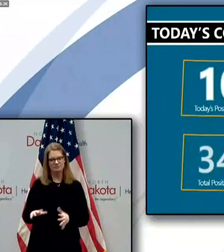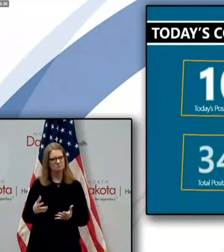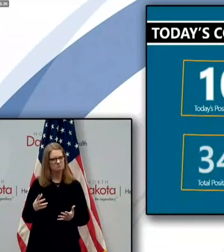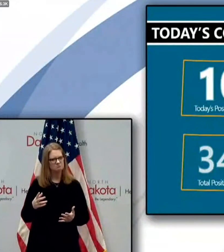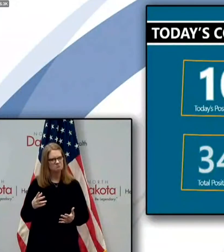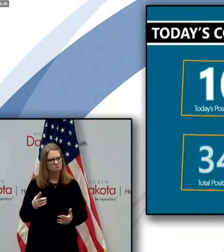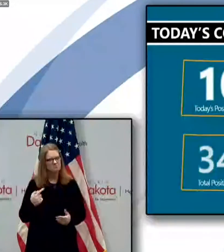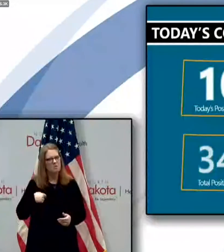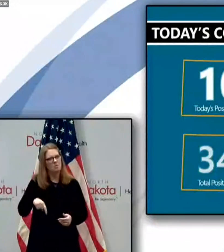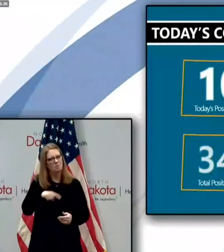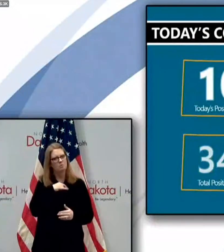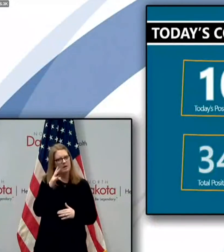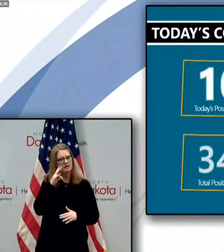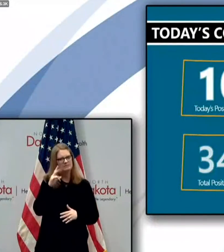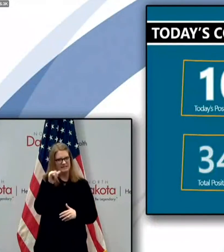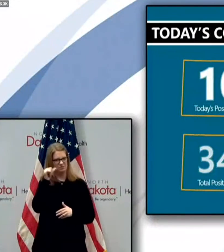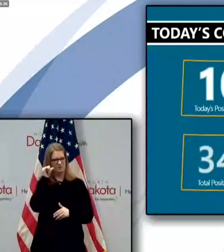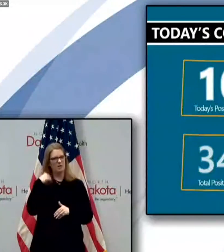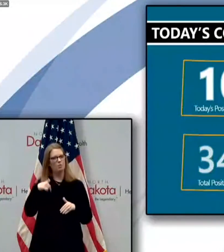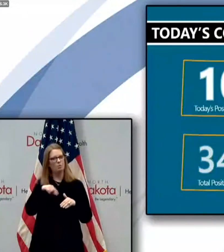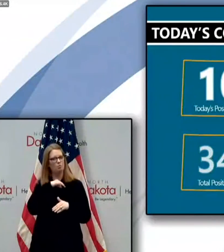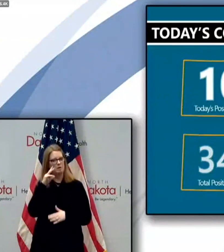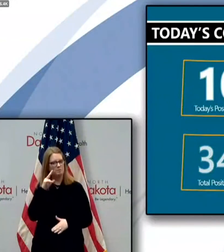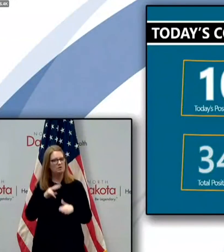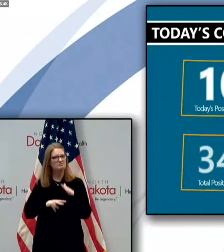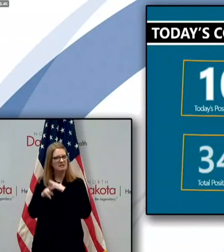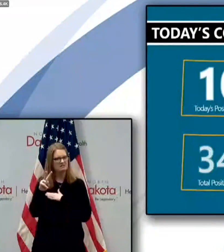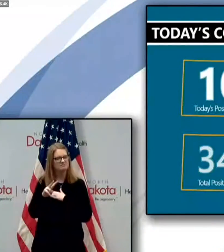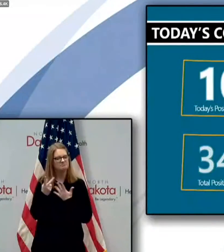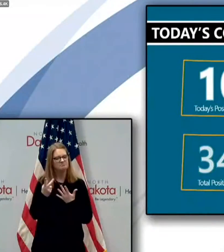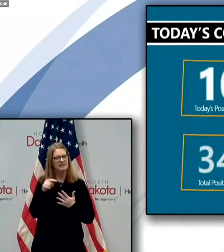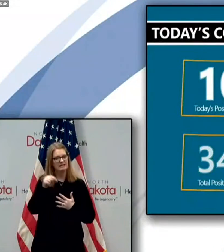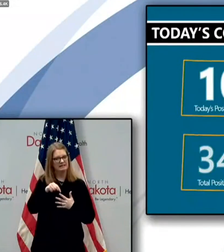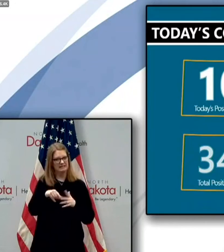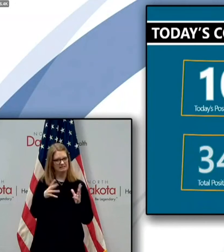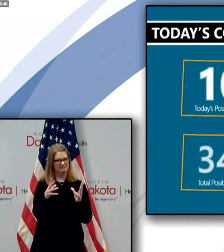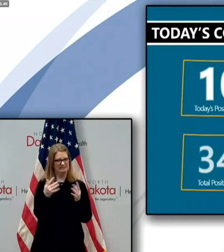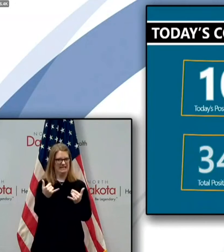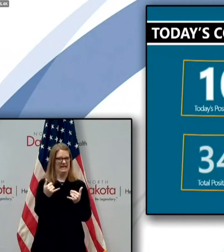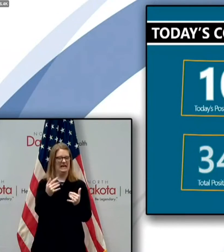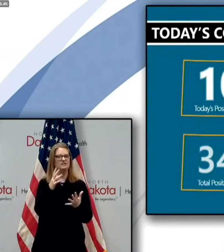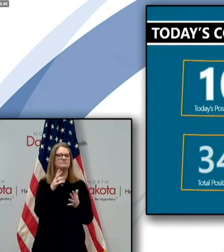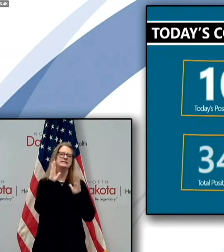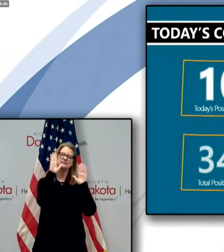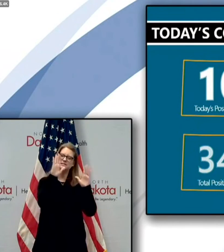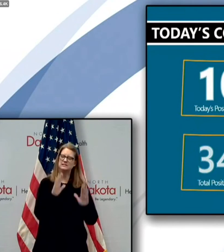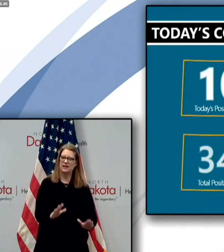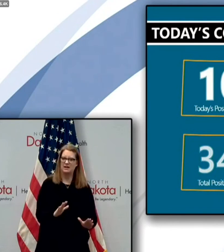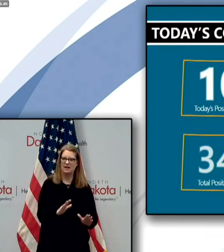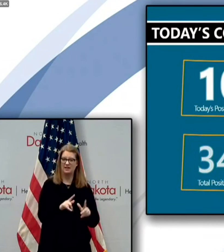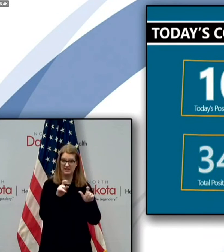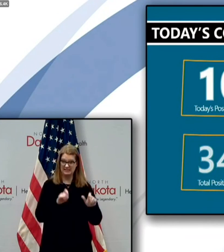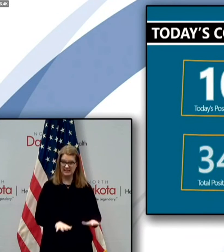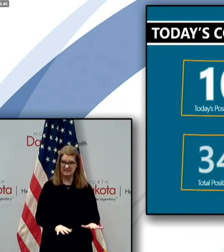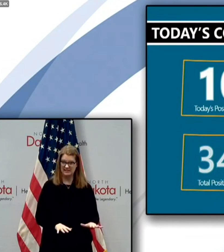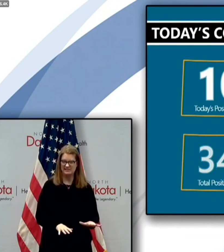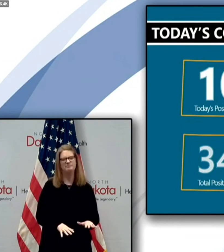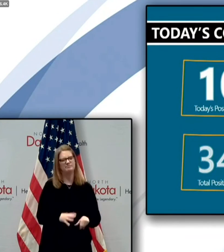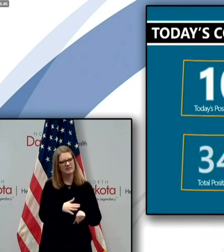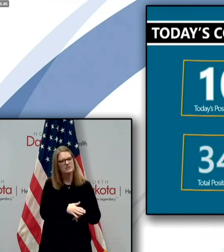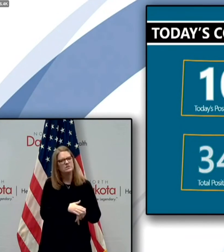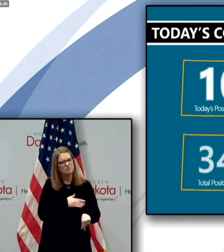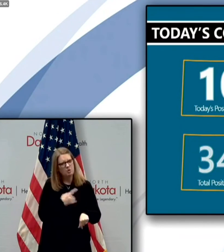predicted yesterday at this conference. We knew that Sunday was going to be a very slow day for gathering